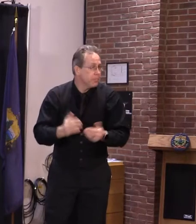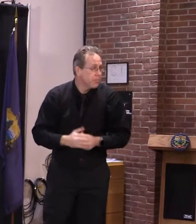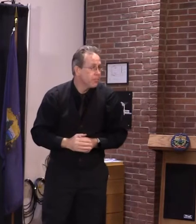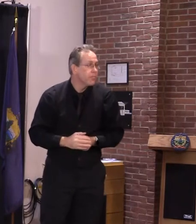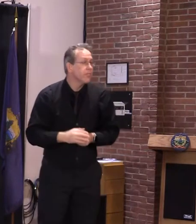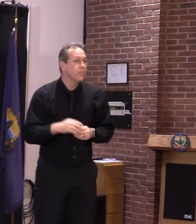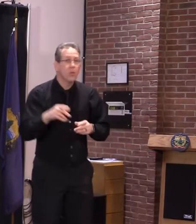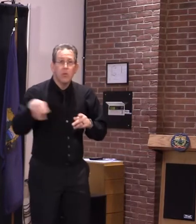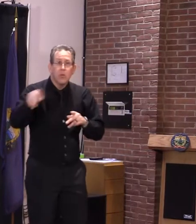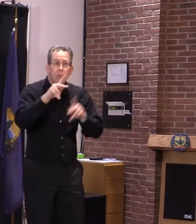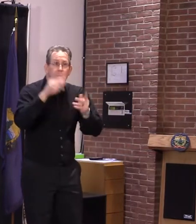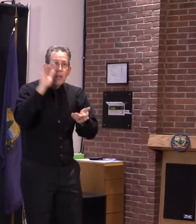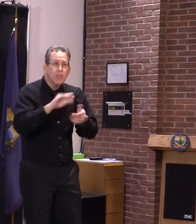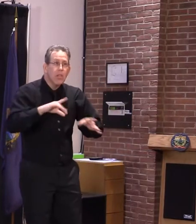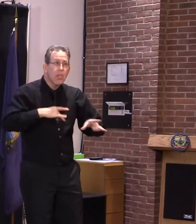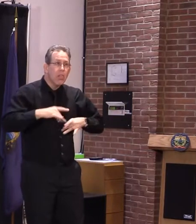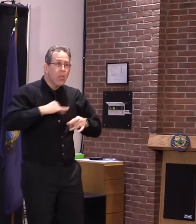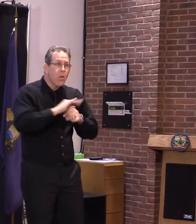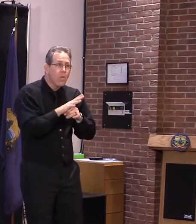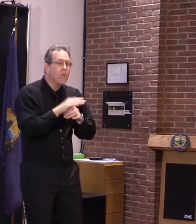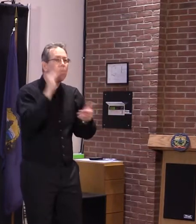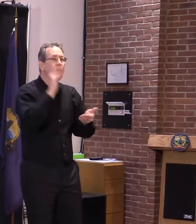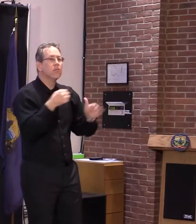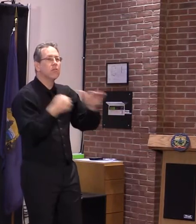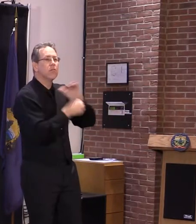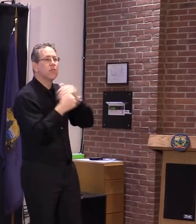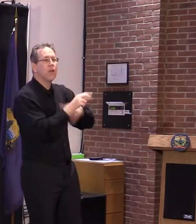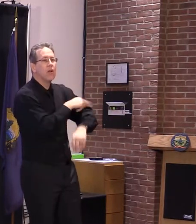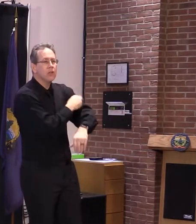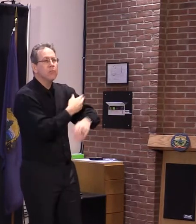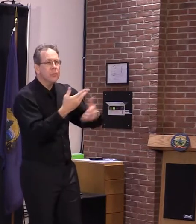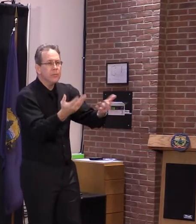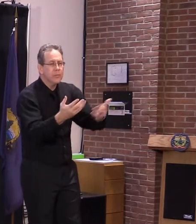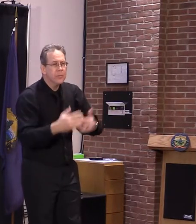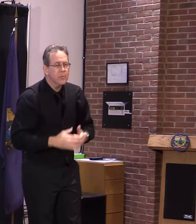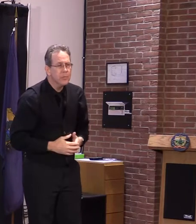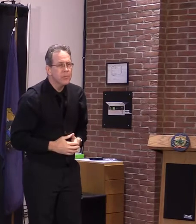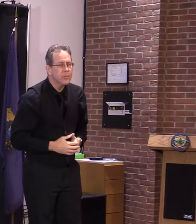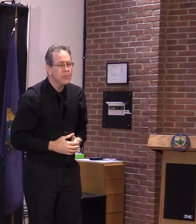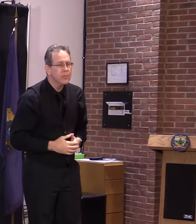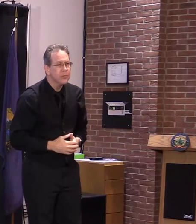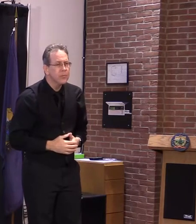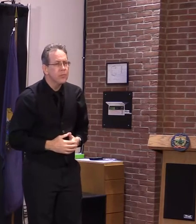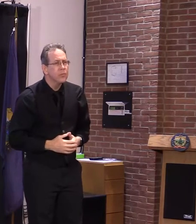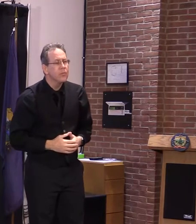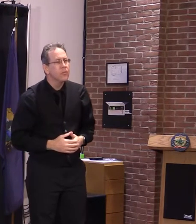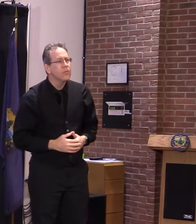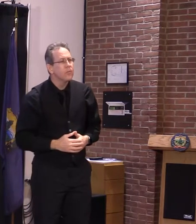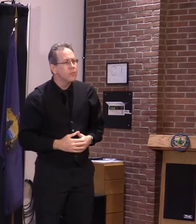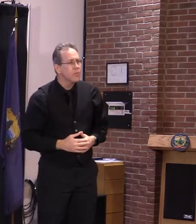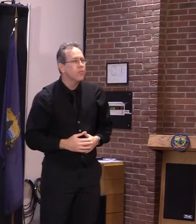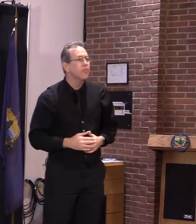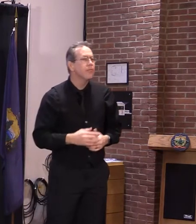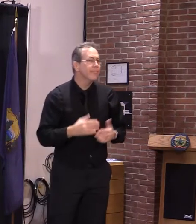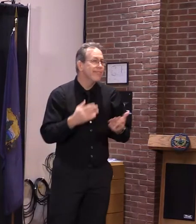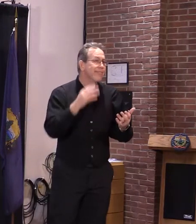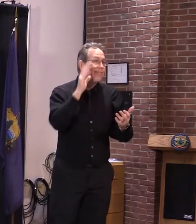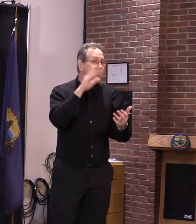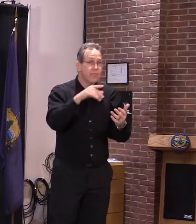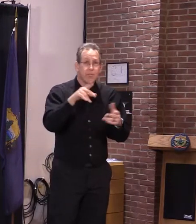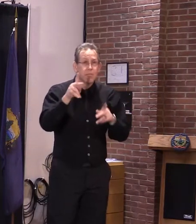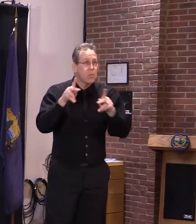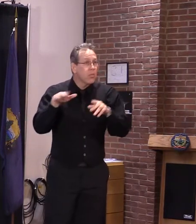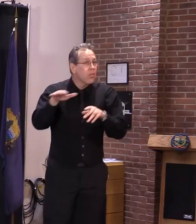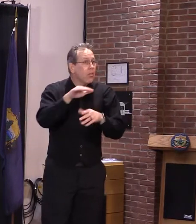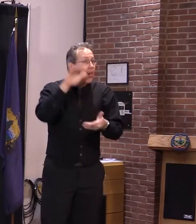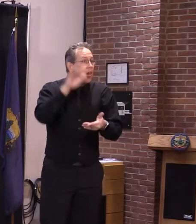Vermont. So that means that there are fewer people going to the hospital that need to be treated for COVID. But because there'll be less cases circulating, there'll also be